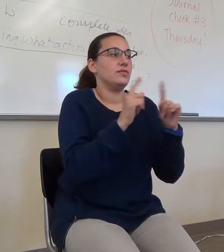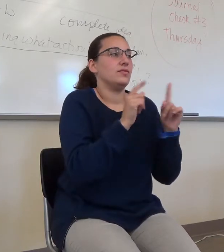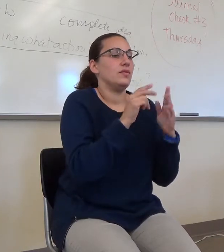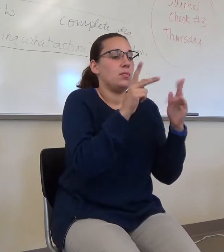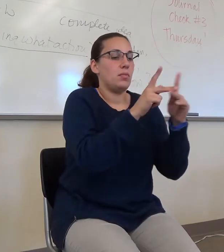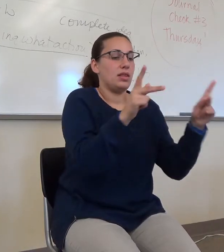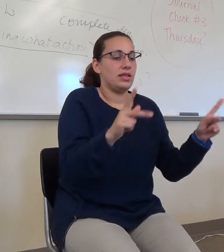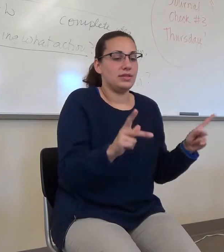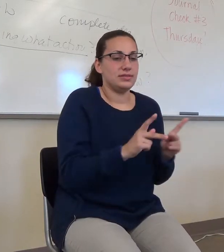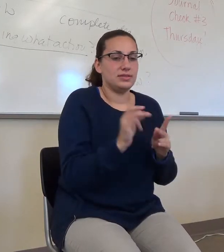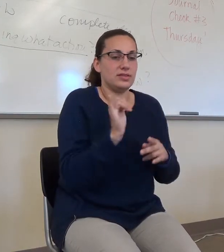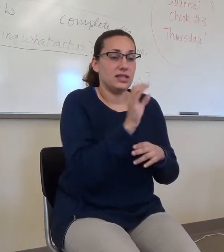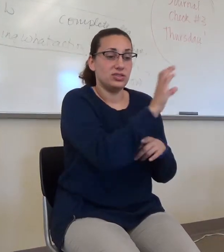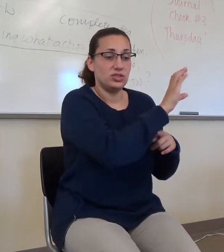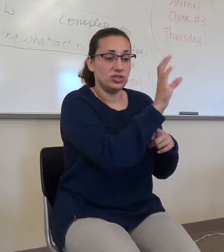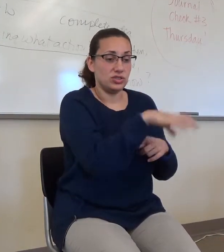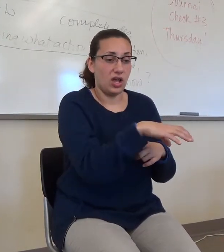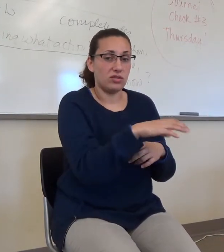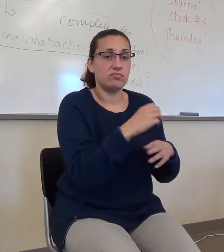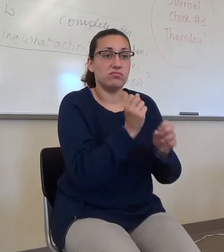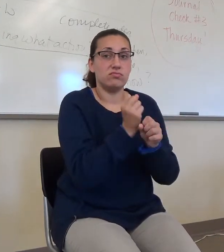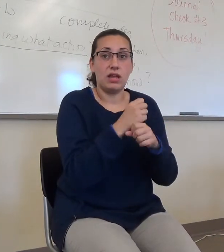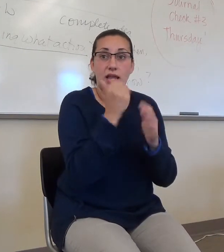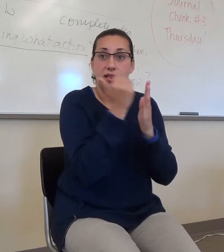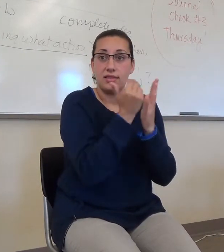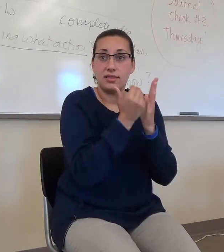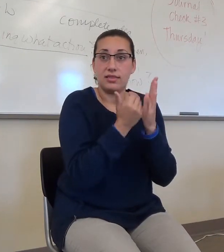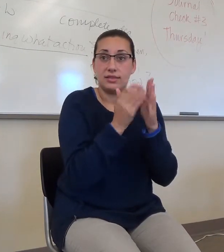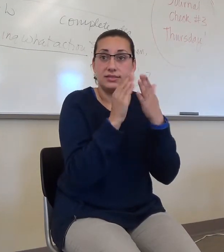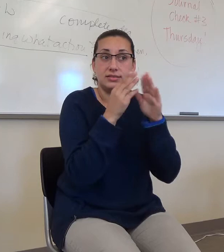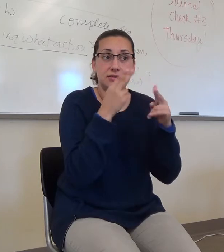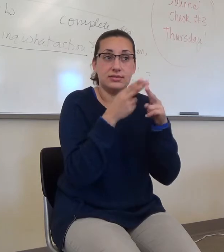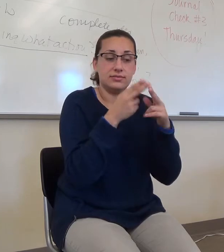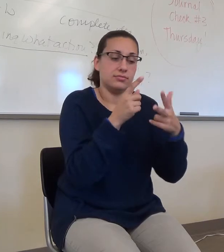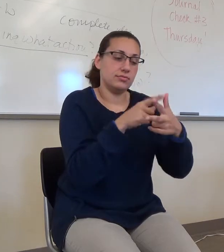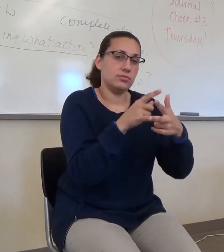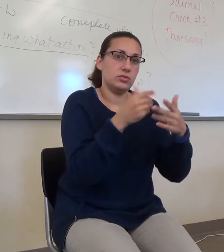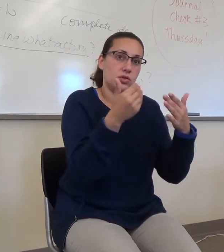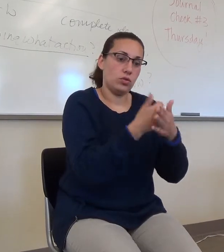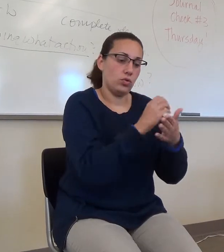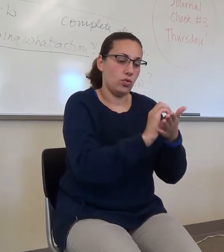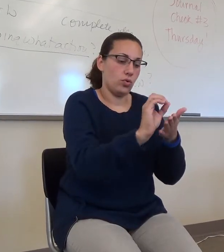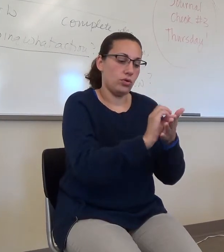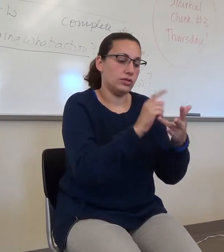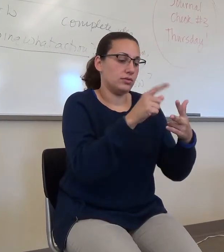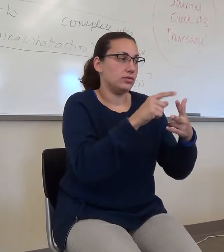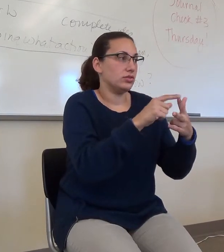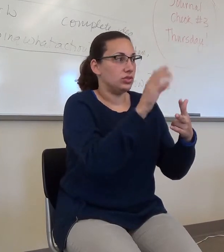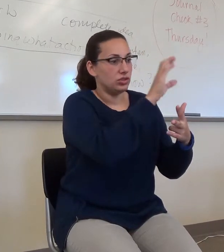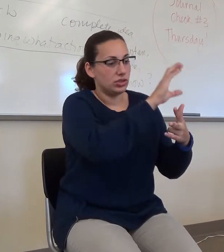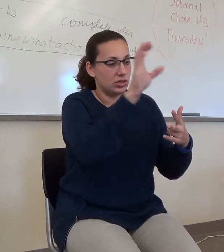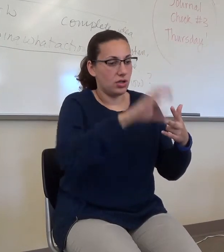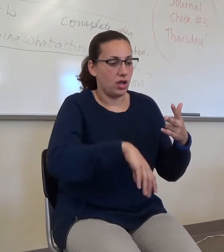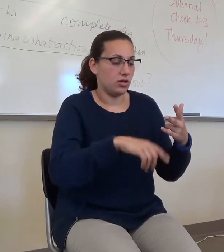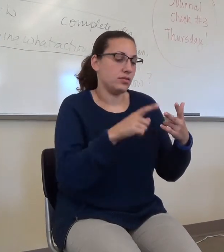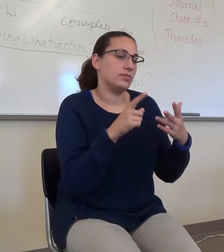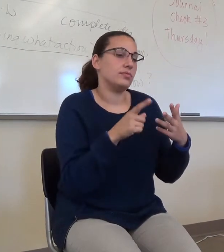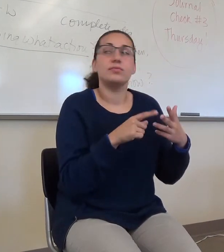Chicago, so if we made a list of all those cities, we'd have New Orleans, Chicago, okay? And then we'd have